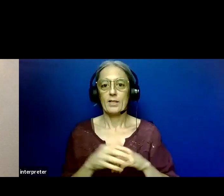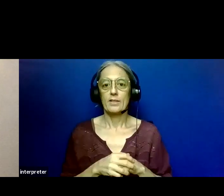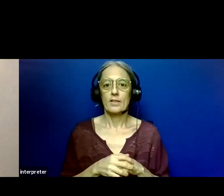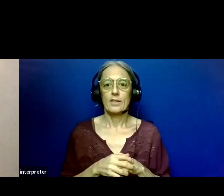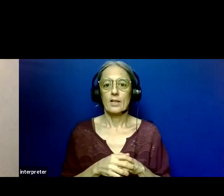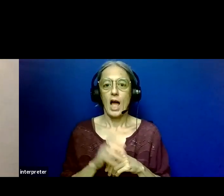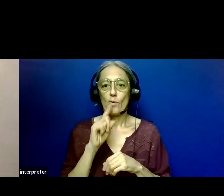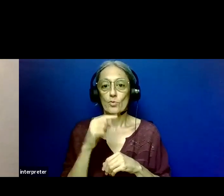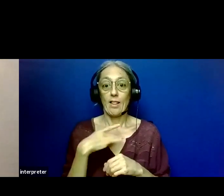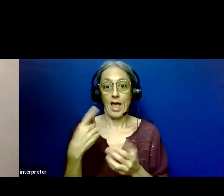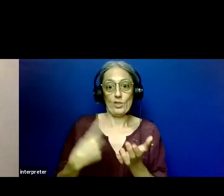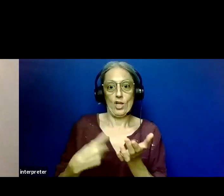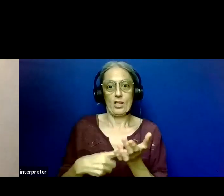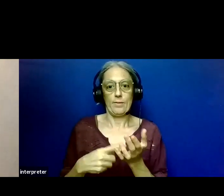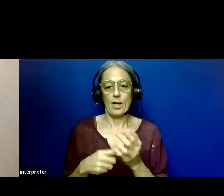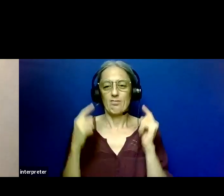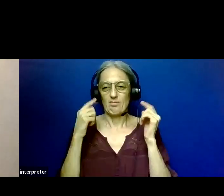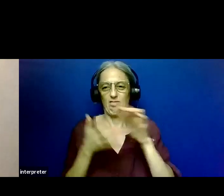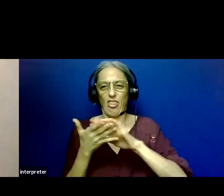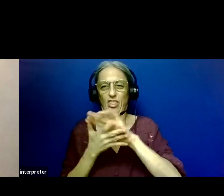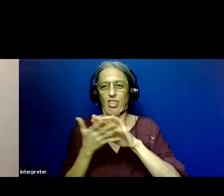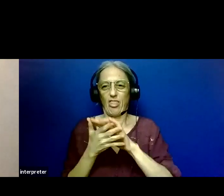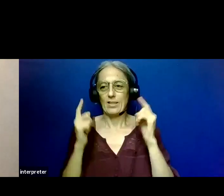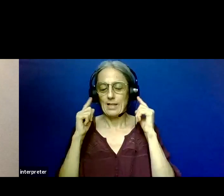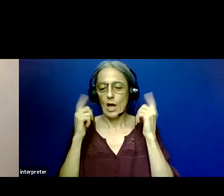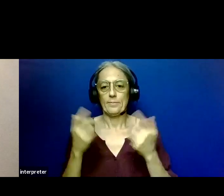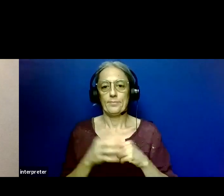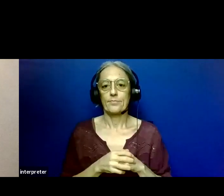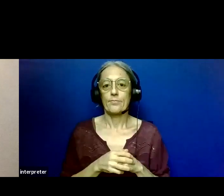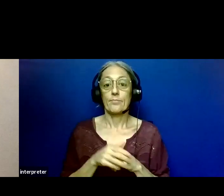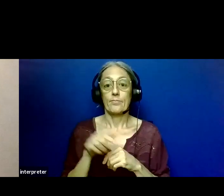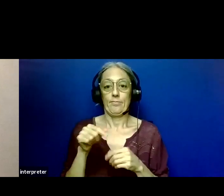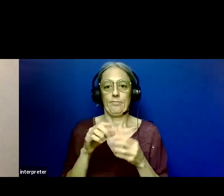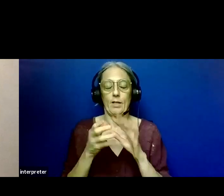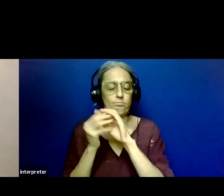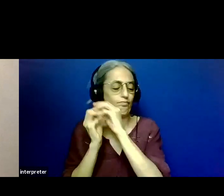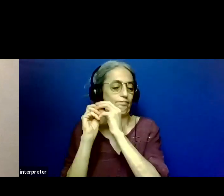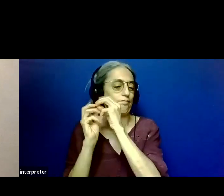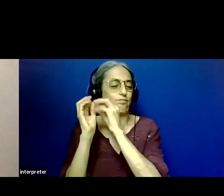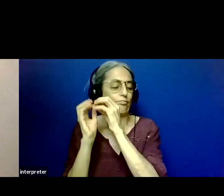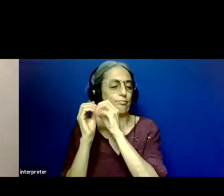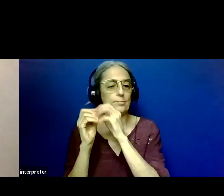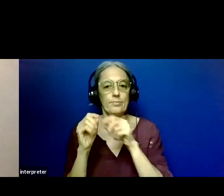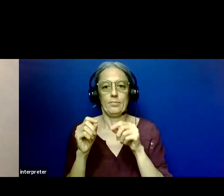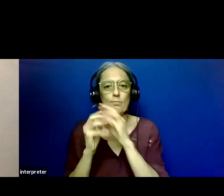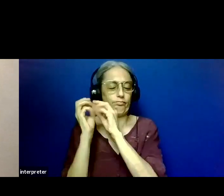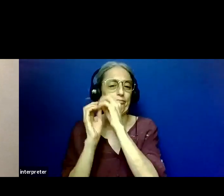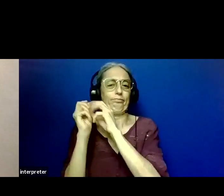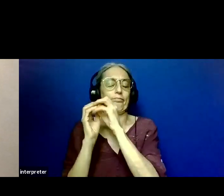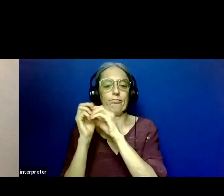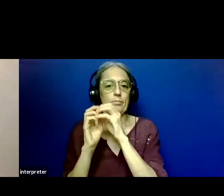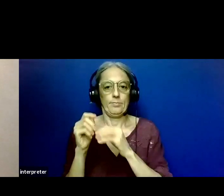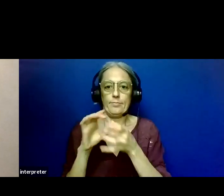talk about, because this is about best practices. And I wanted to talk to you about having an